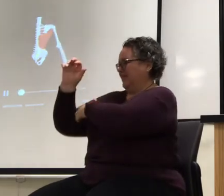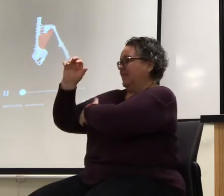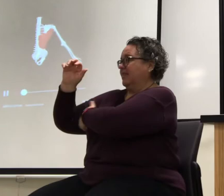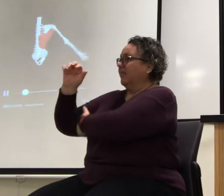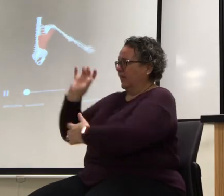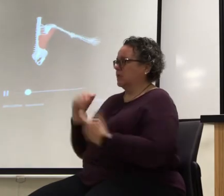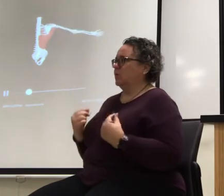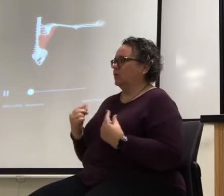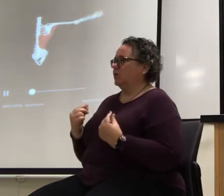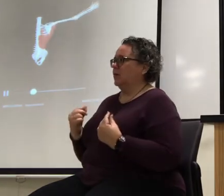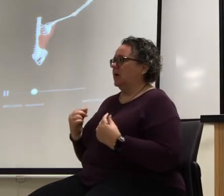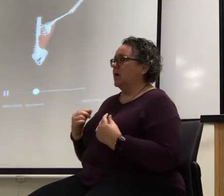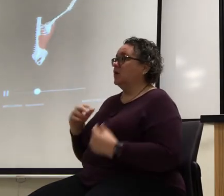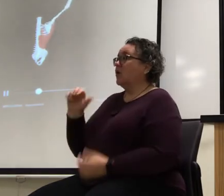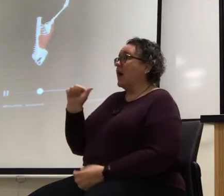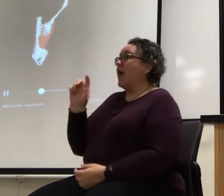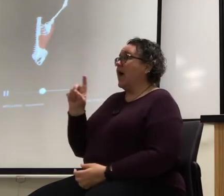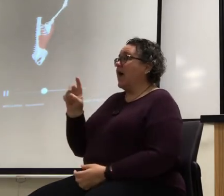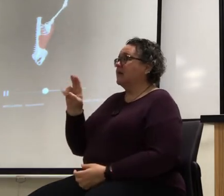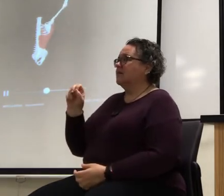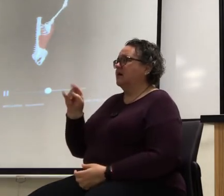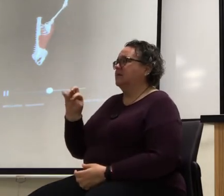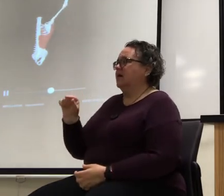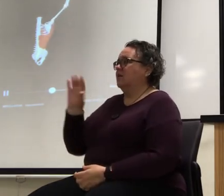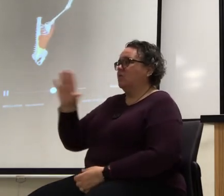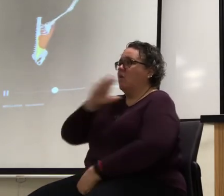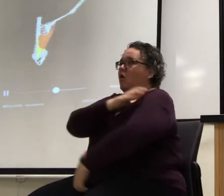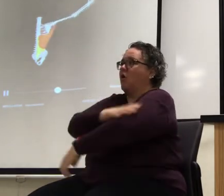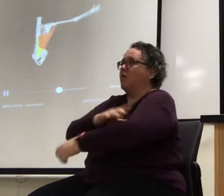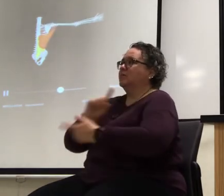that's what you're doing. You're adducting the arm.